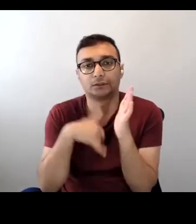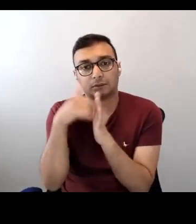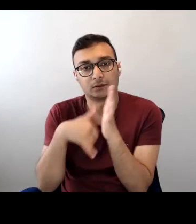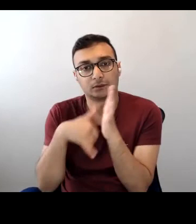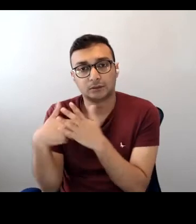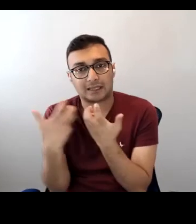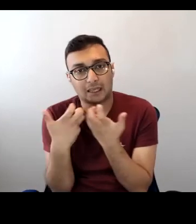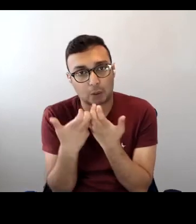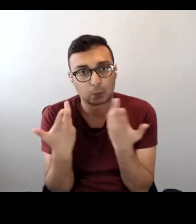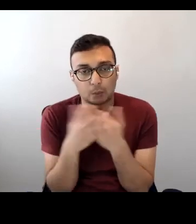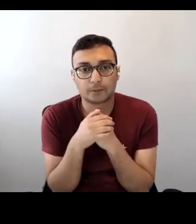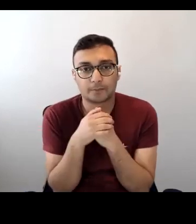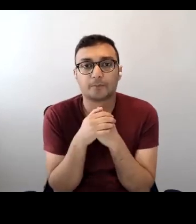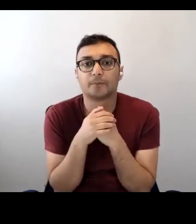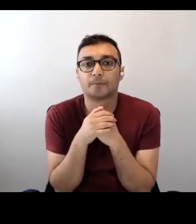programs.